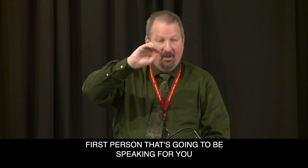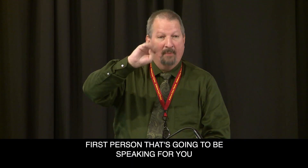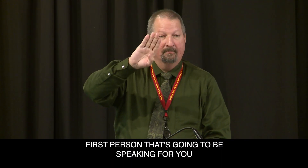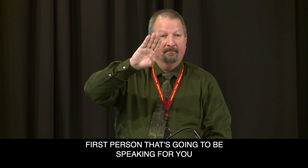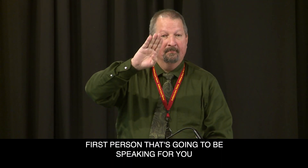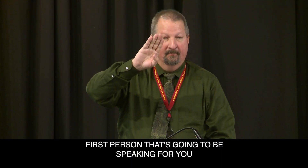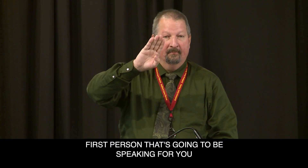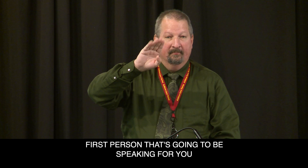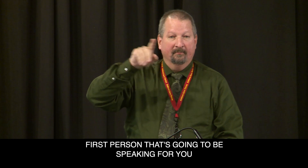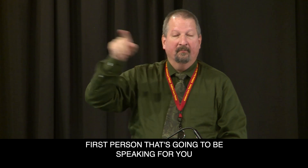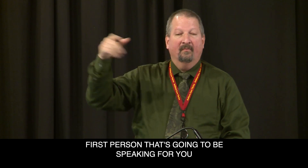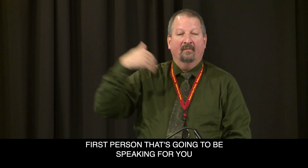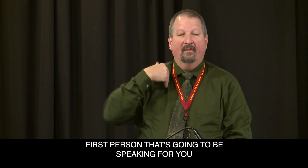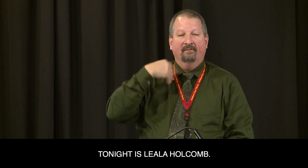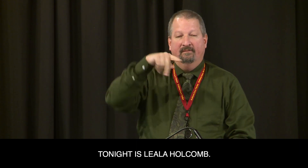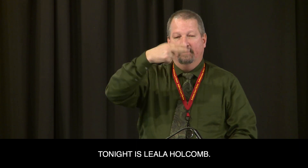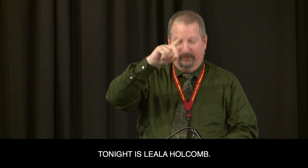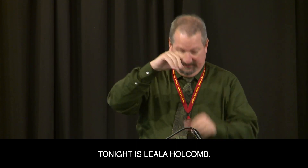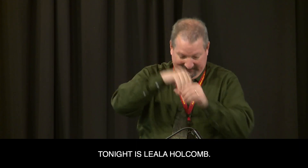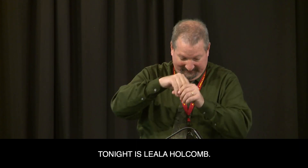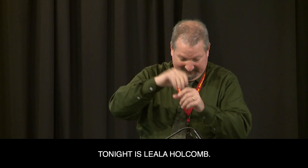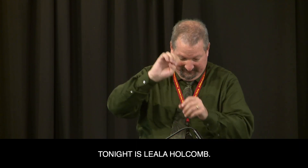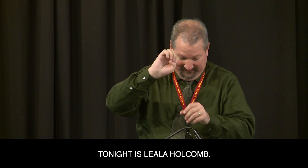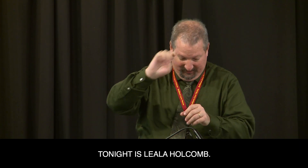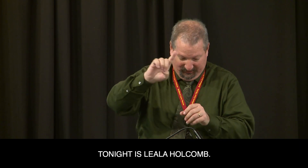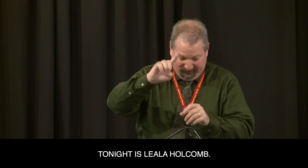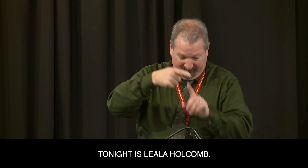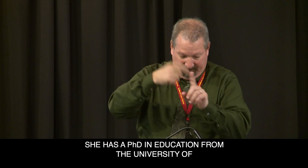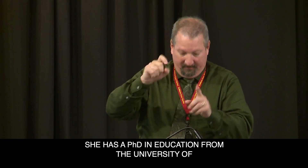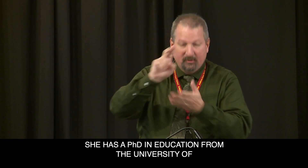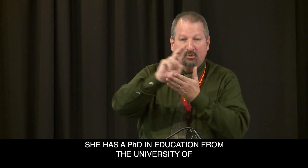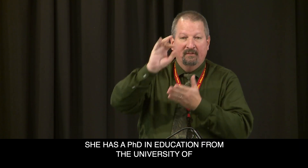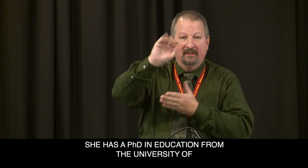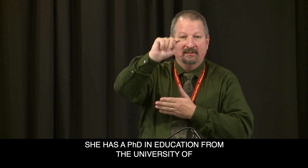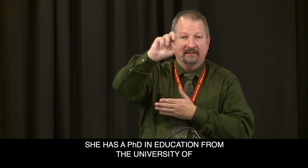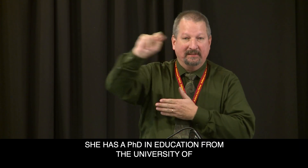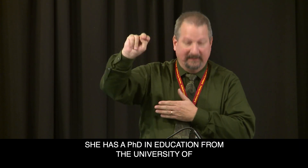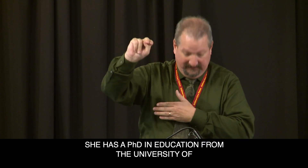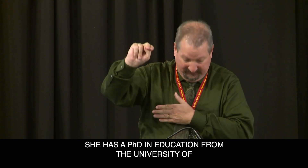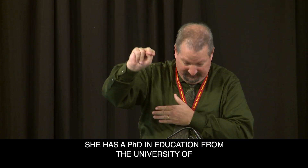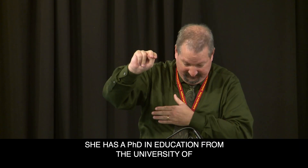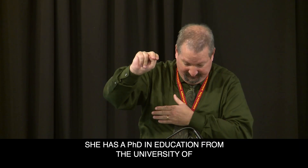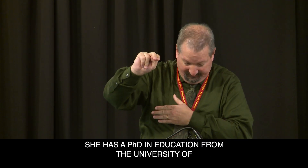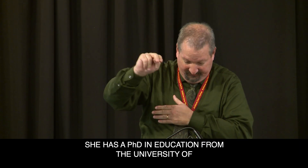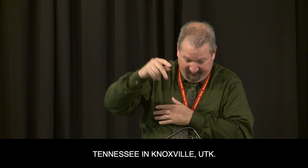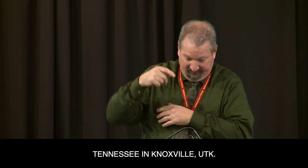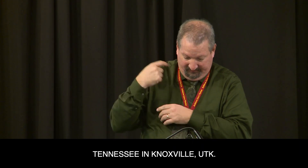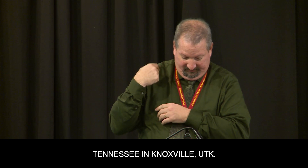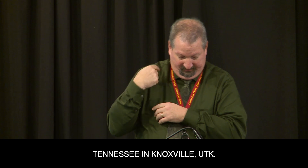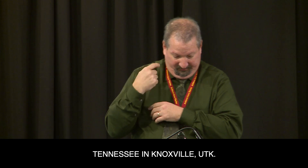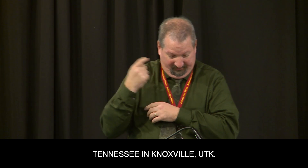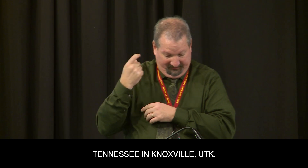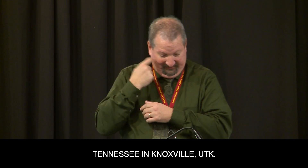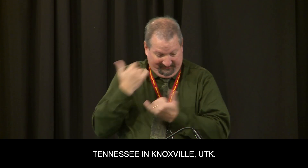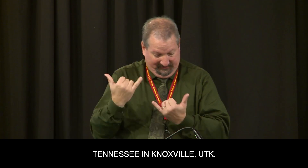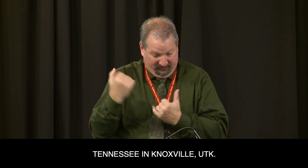First person that's going to be speaking for you tonight is Leala Holcomb. She has a PhD in education from the University of Tennessee in Knoxville,